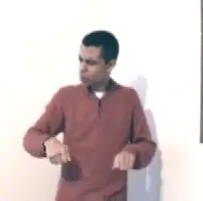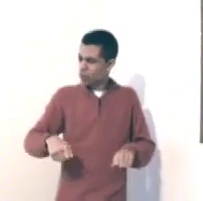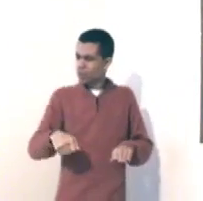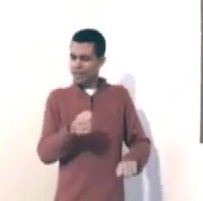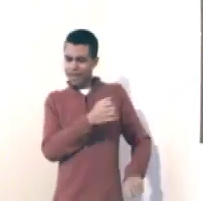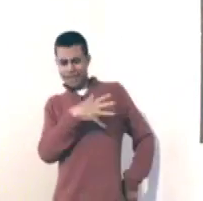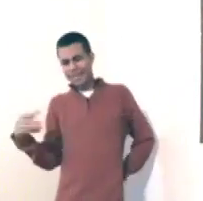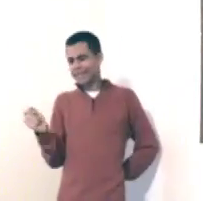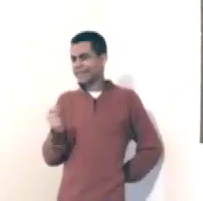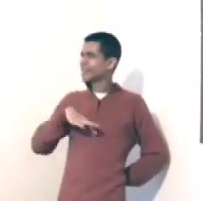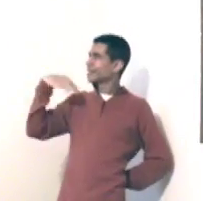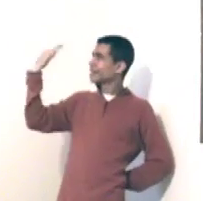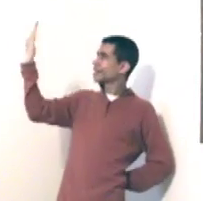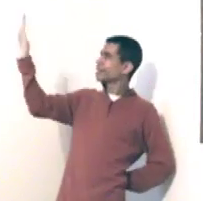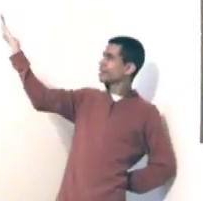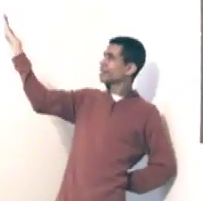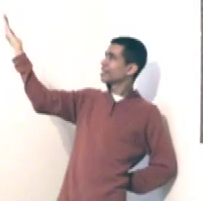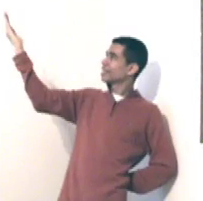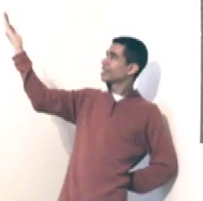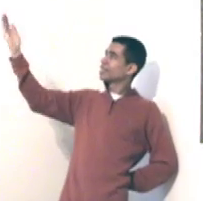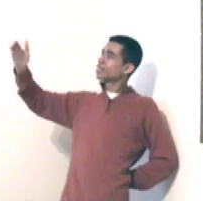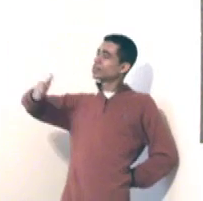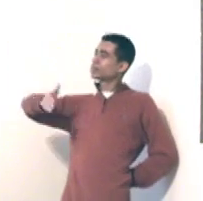able, and he